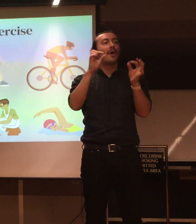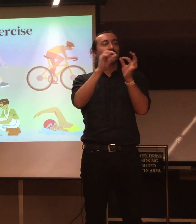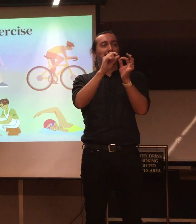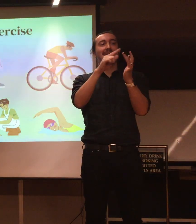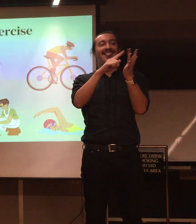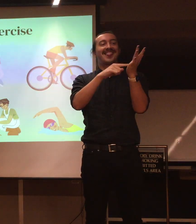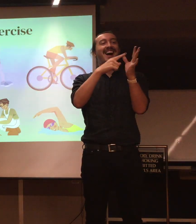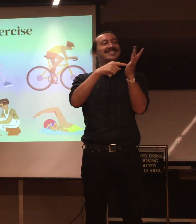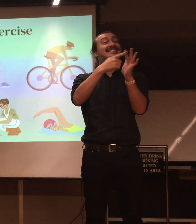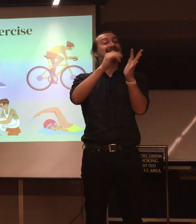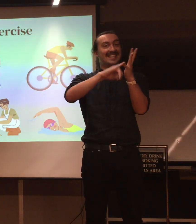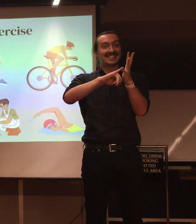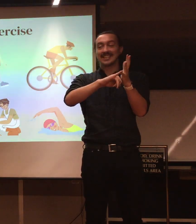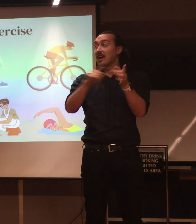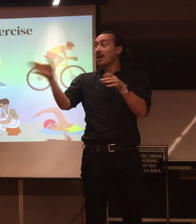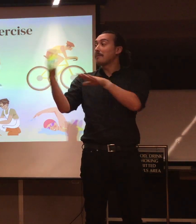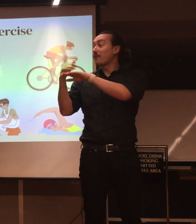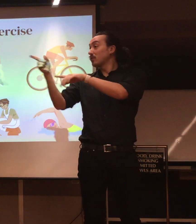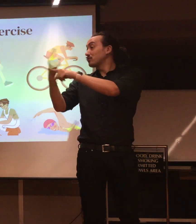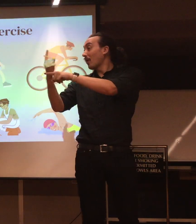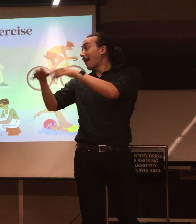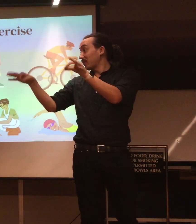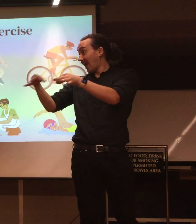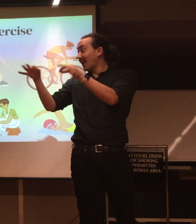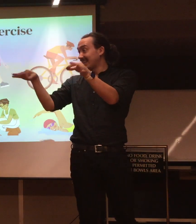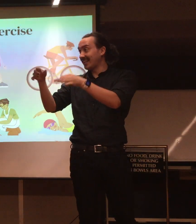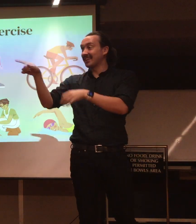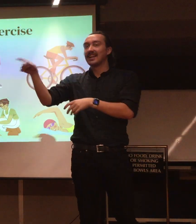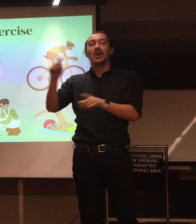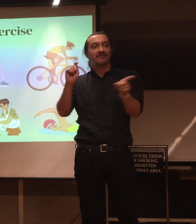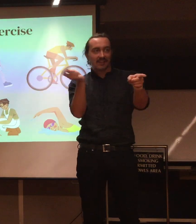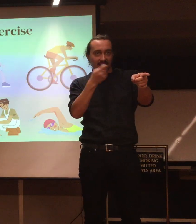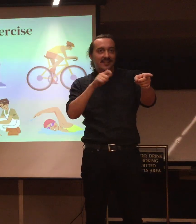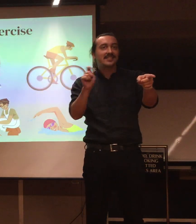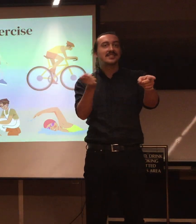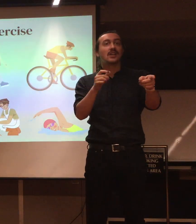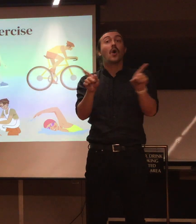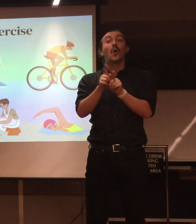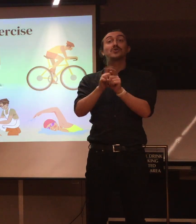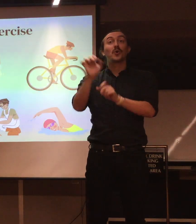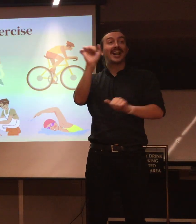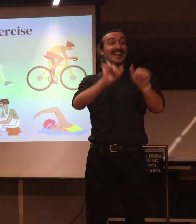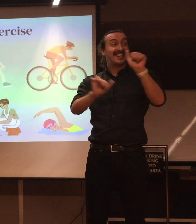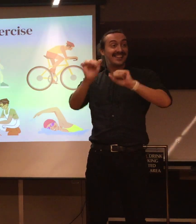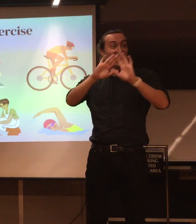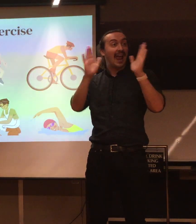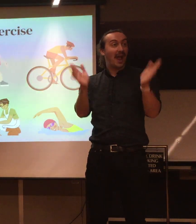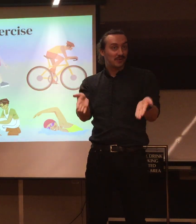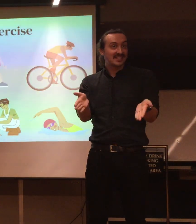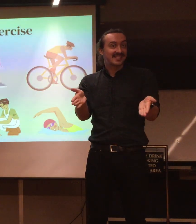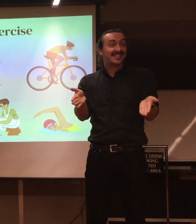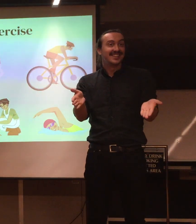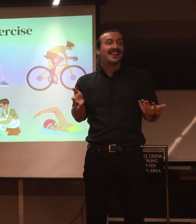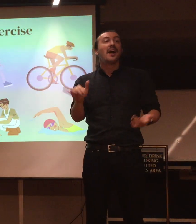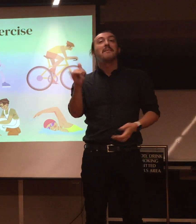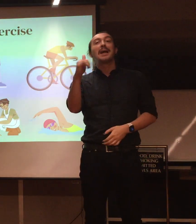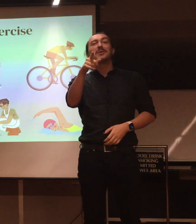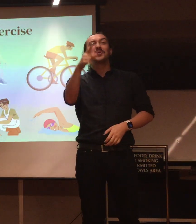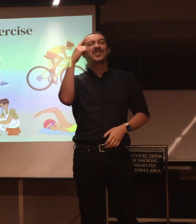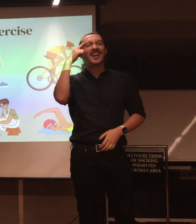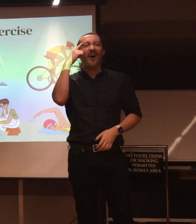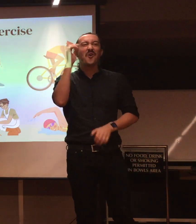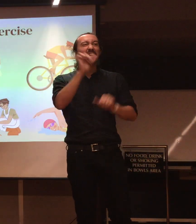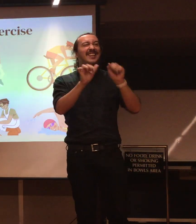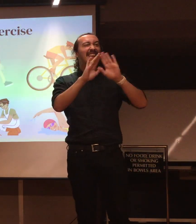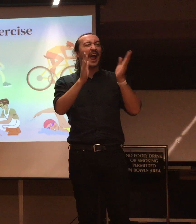gardening, tennis, and cleaning the house. So if you really don't want to clean the house, and then you think, okay,